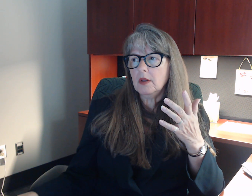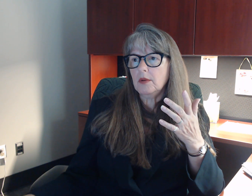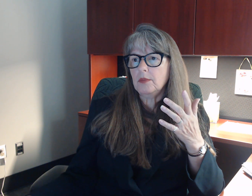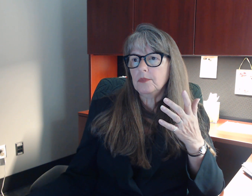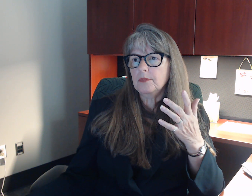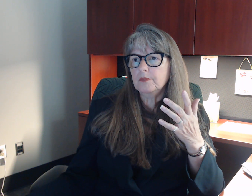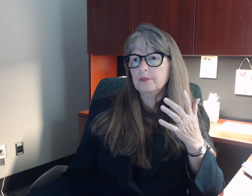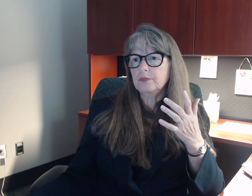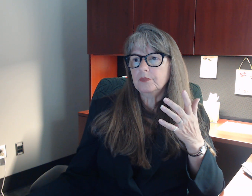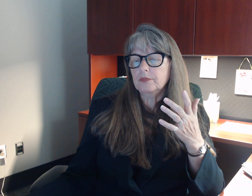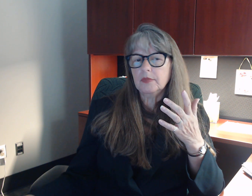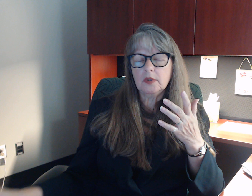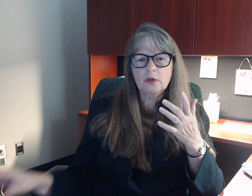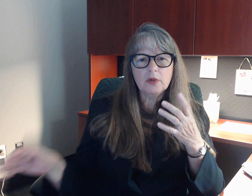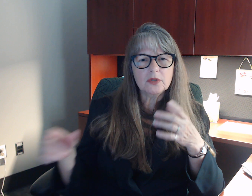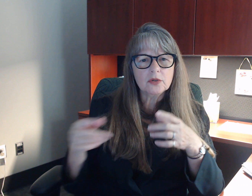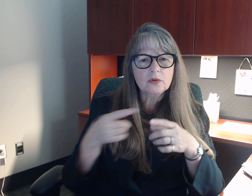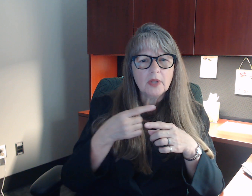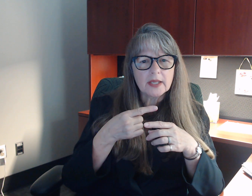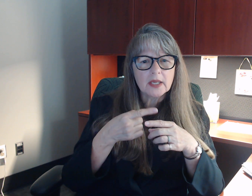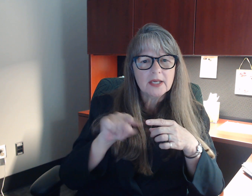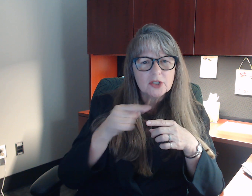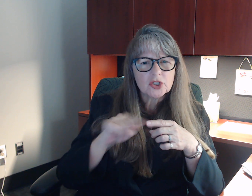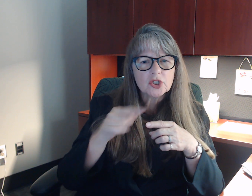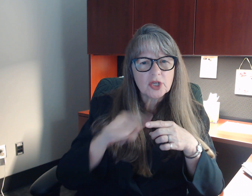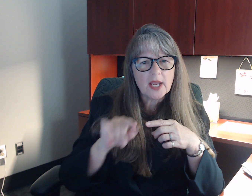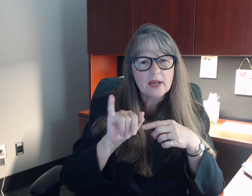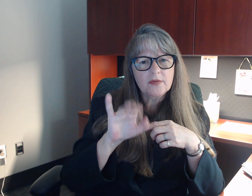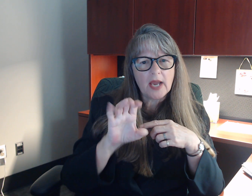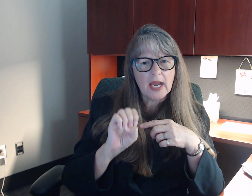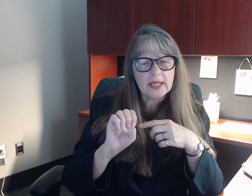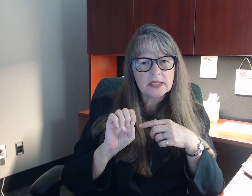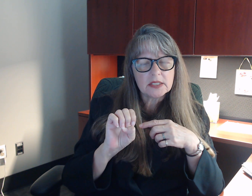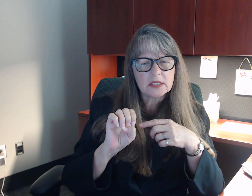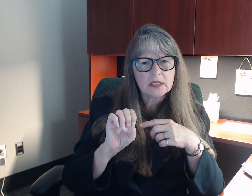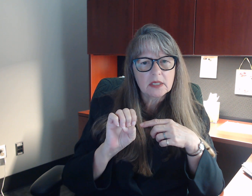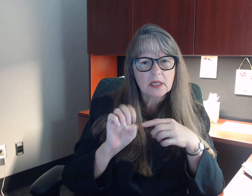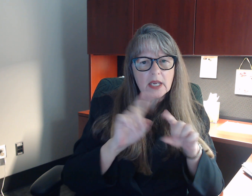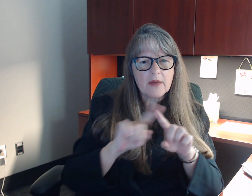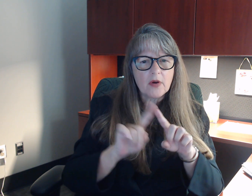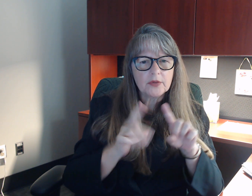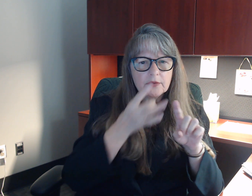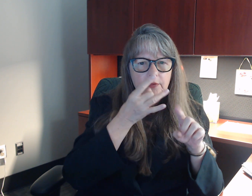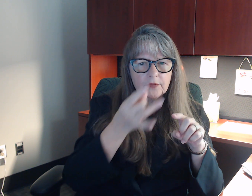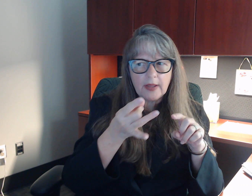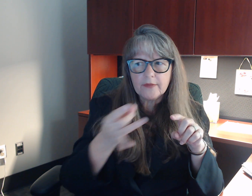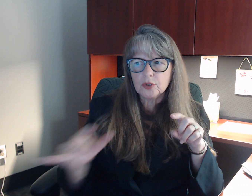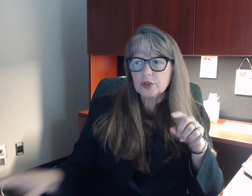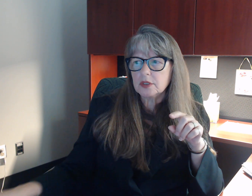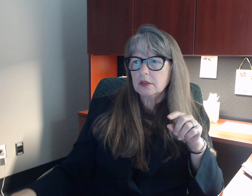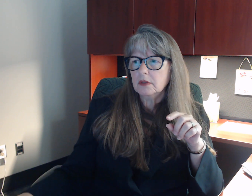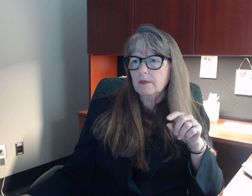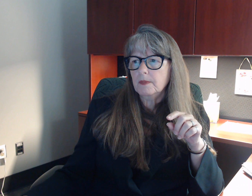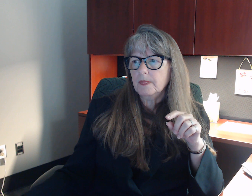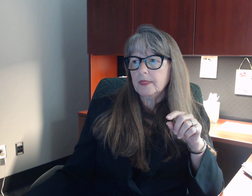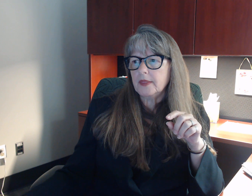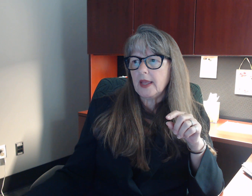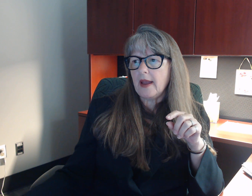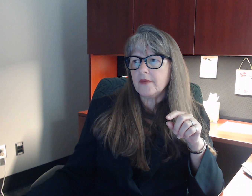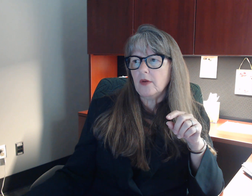um, you can do like shaved ice and have all the different flavors that they have on